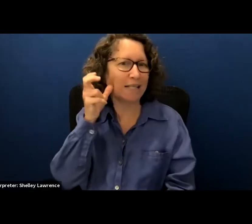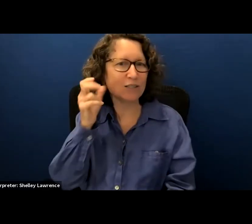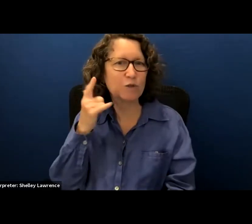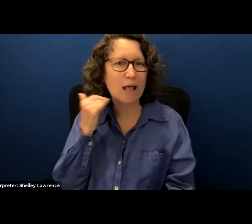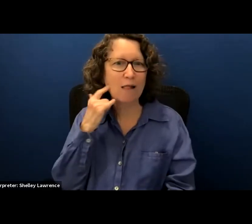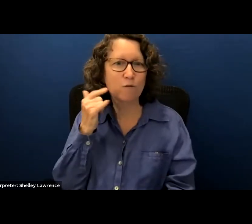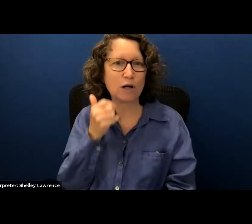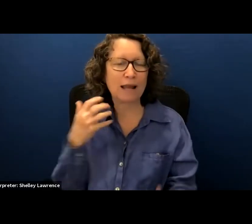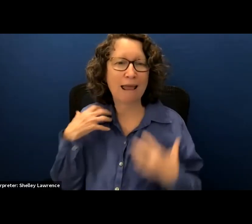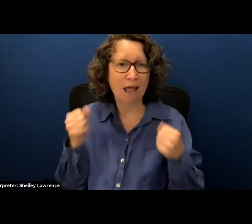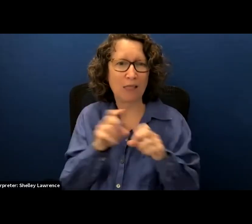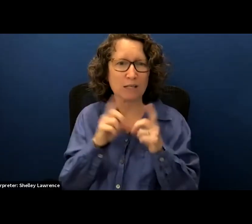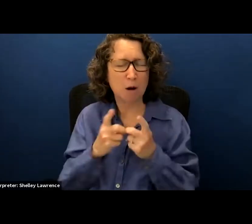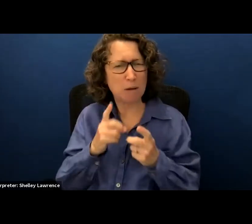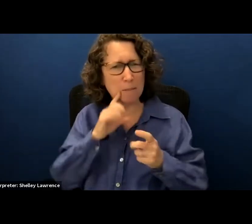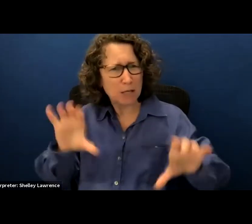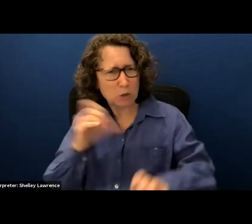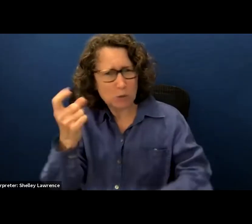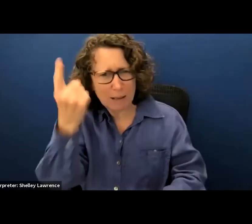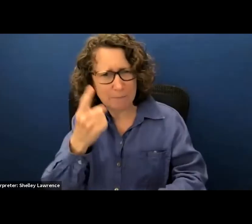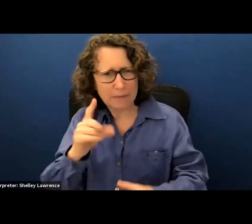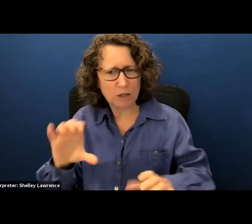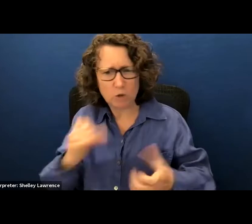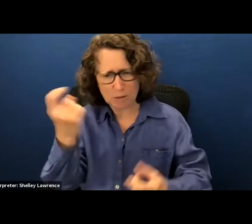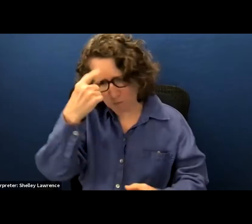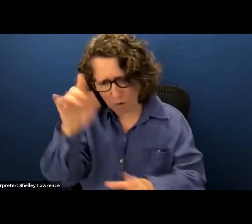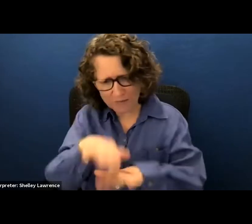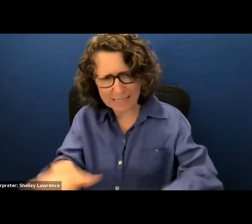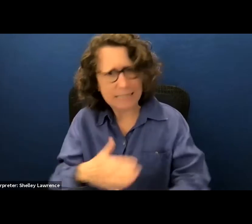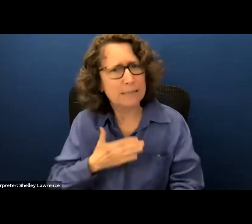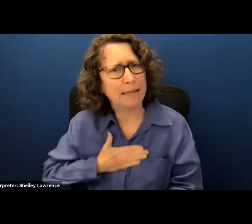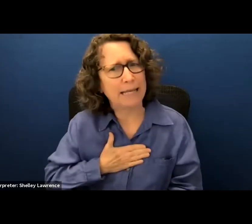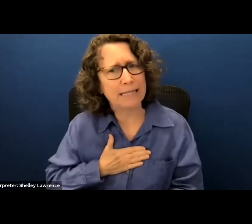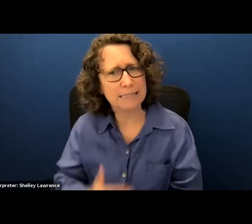Health Department, but do something for these kids, please.